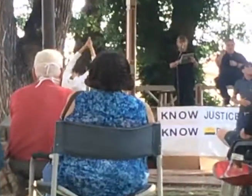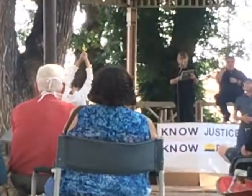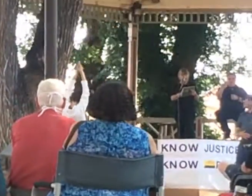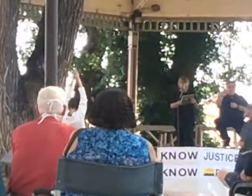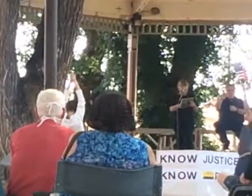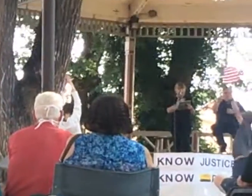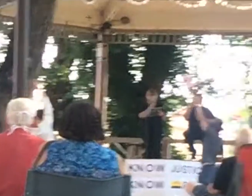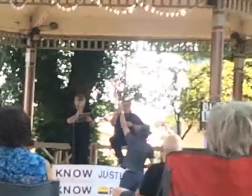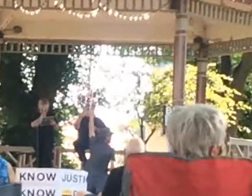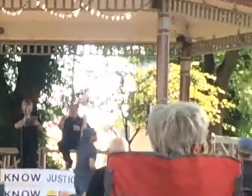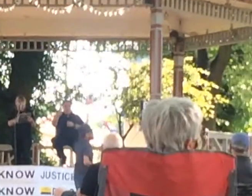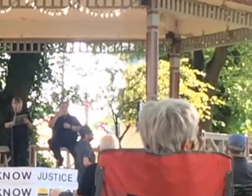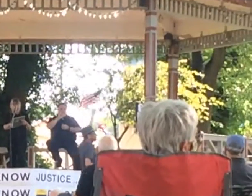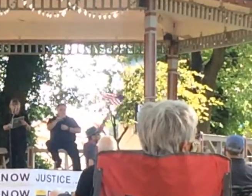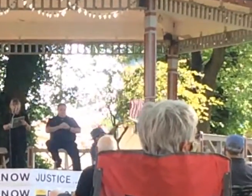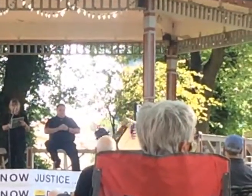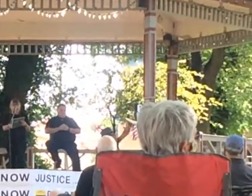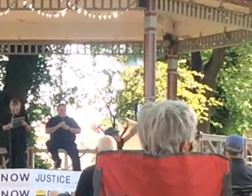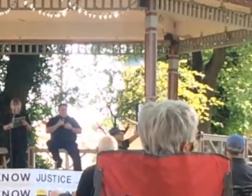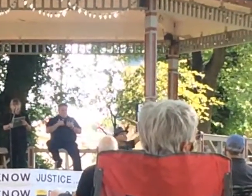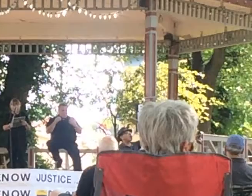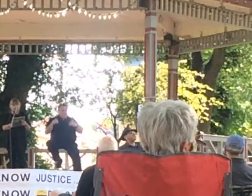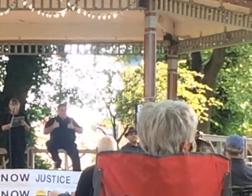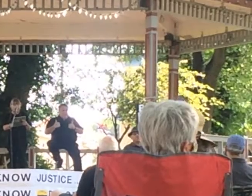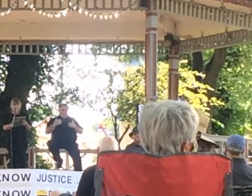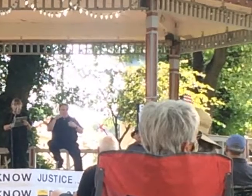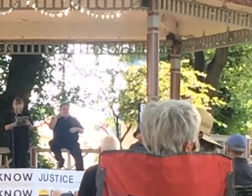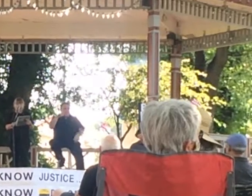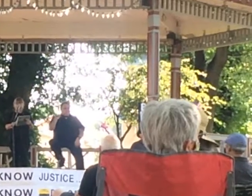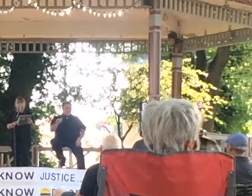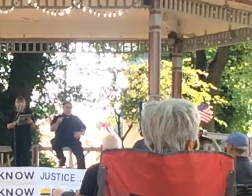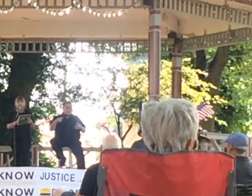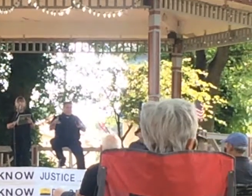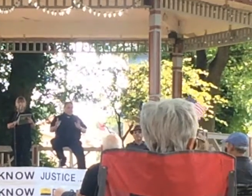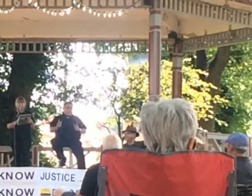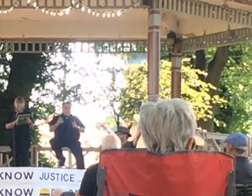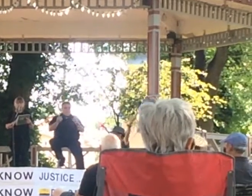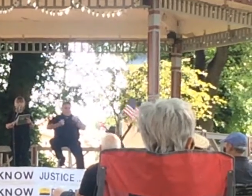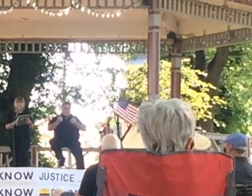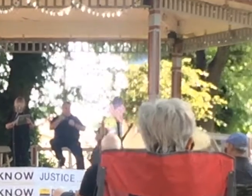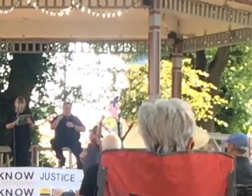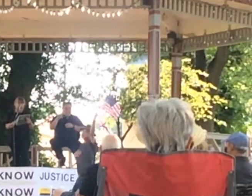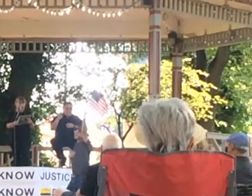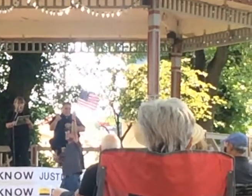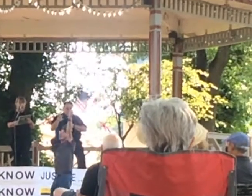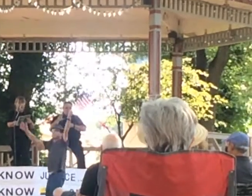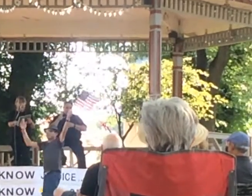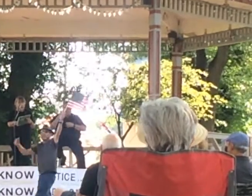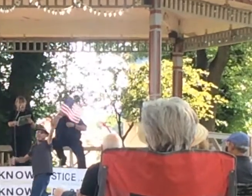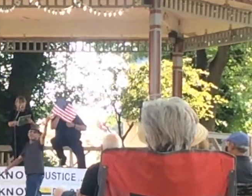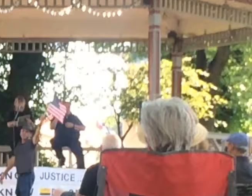Crawford cannot. I can have a disabled vehicle. Terrence Kircher